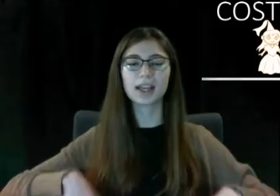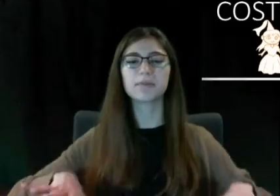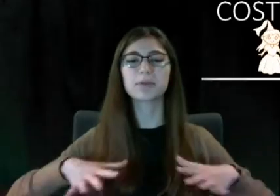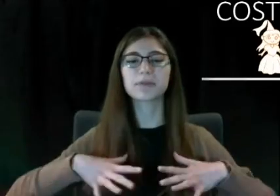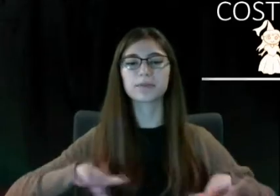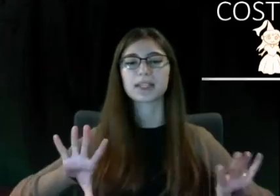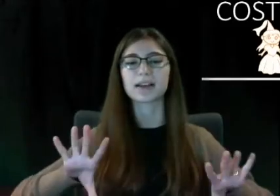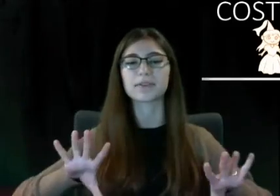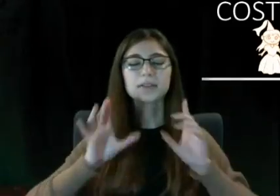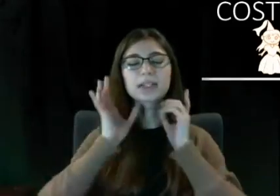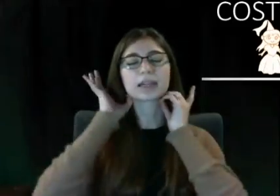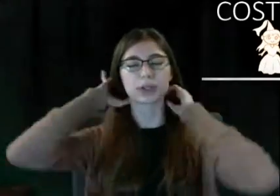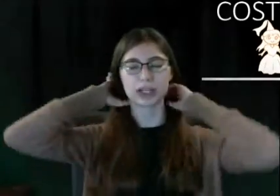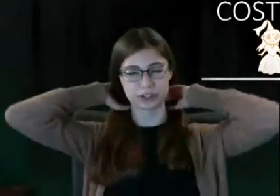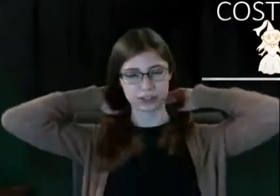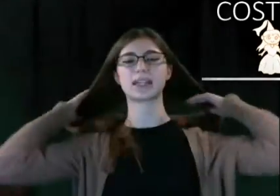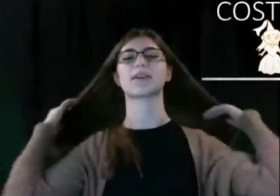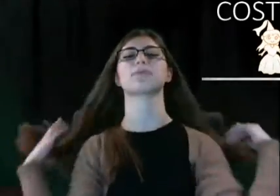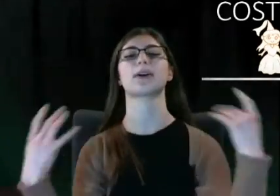move them down, kind of brush them down twice.